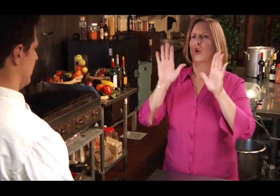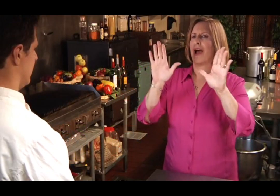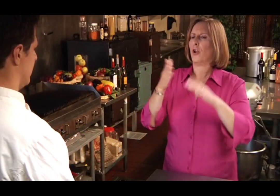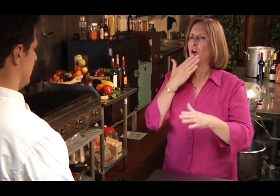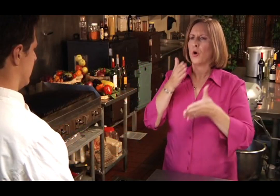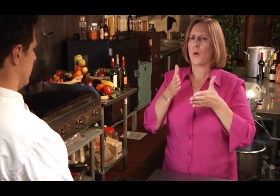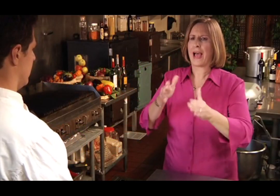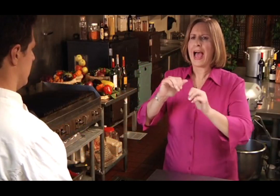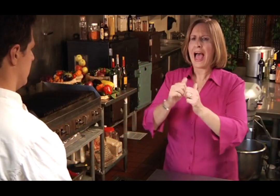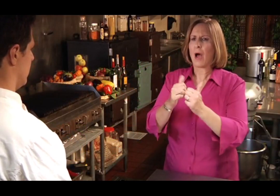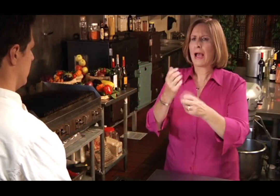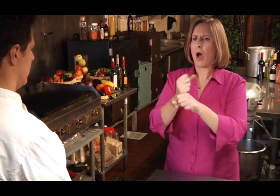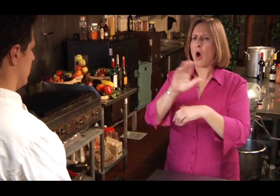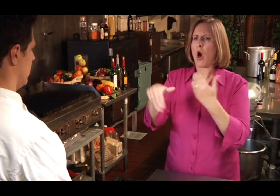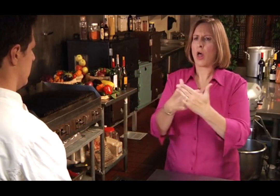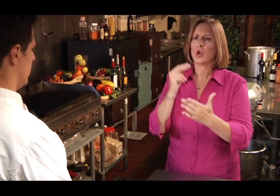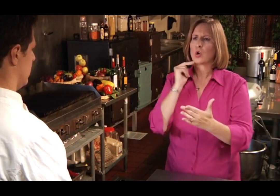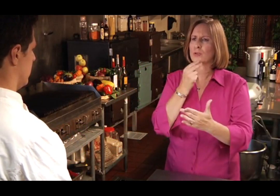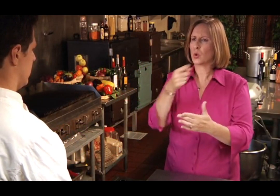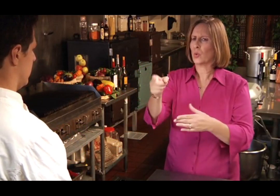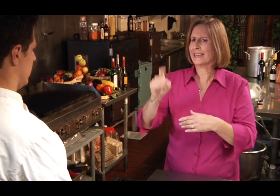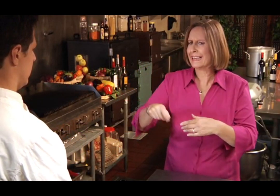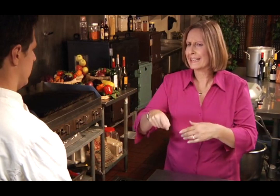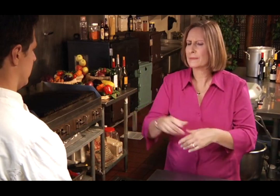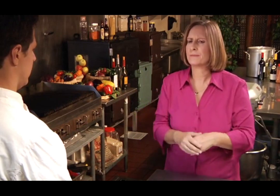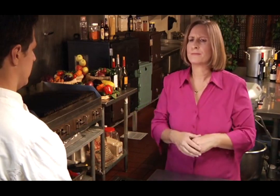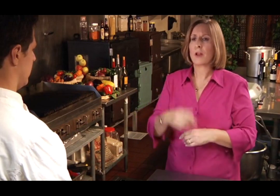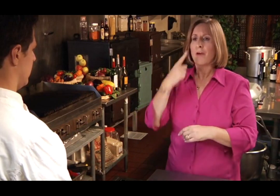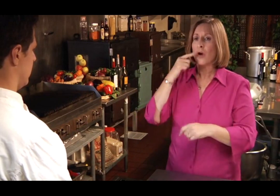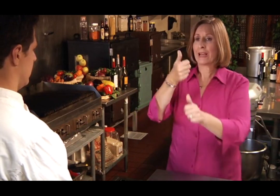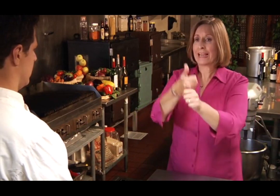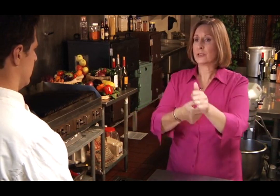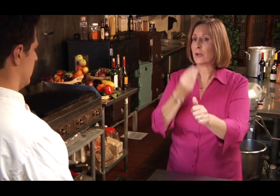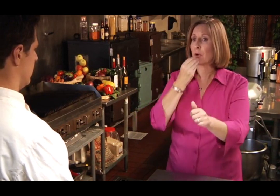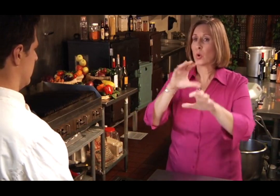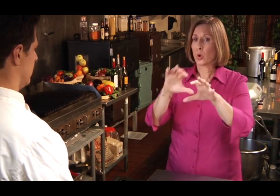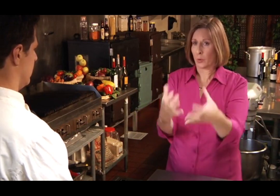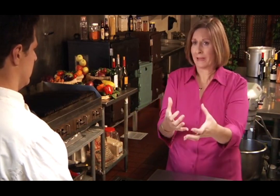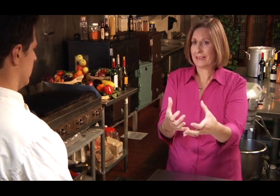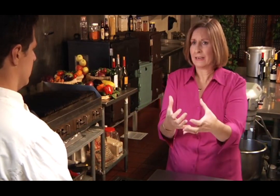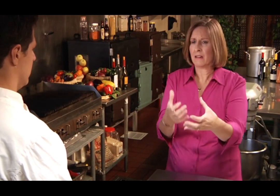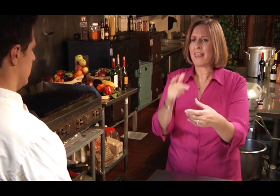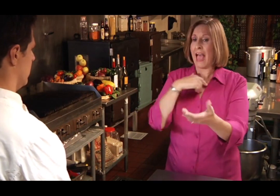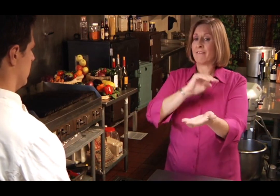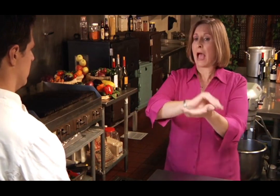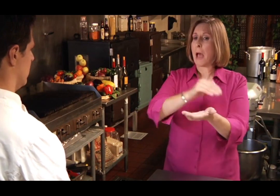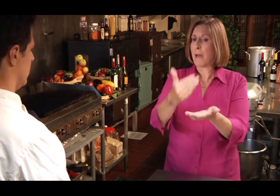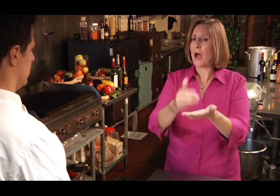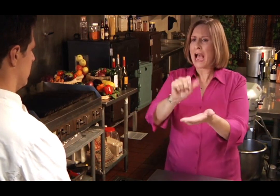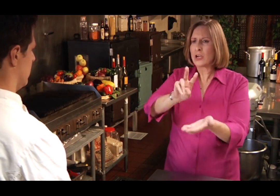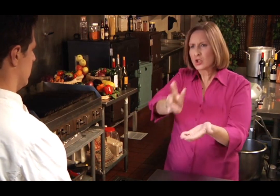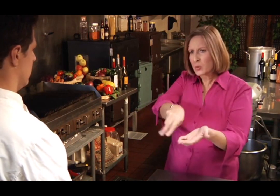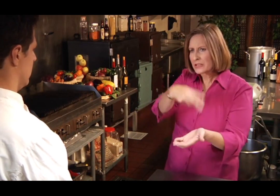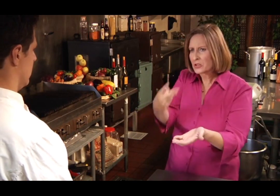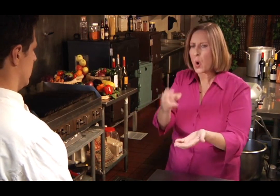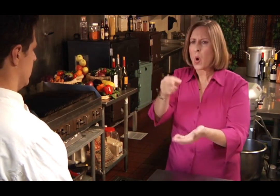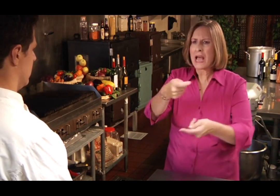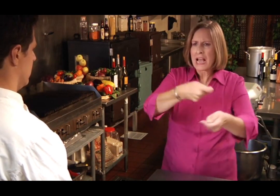That is a great way to make sure you get all the nutrients you need. Each food group has servings that can be exchanged in order to provide the